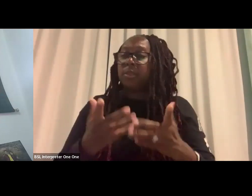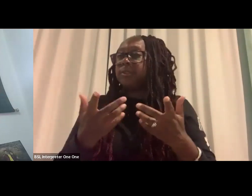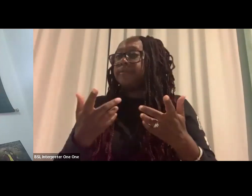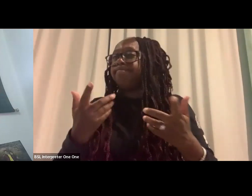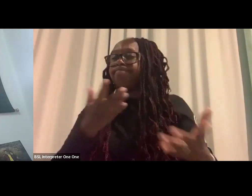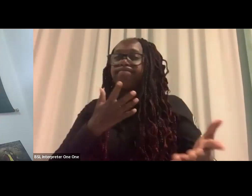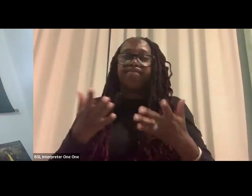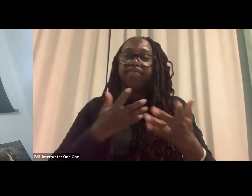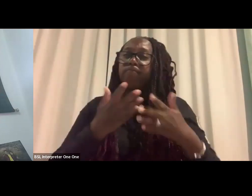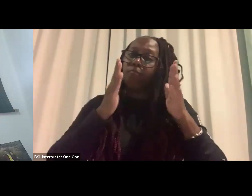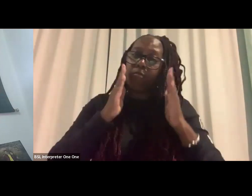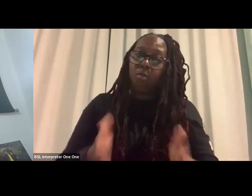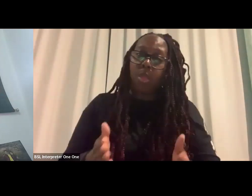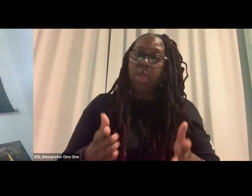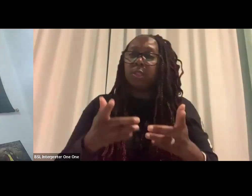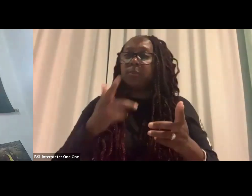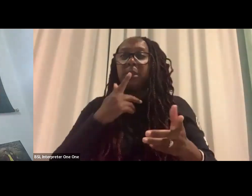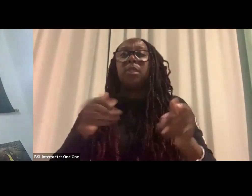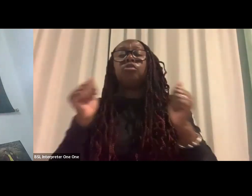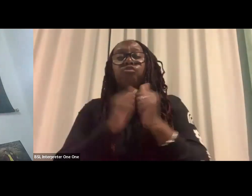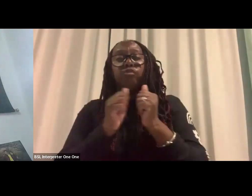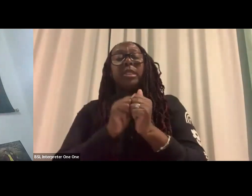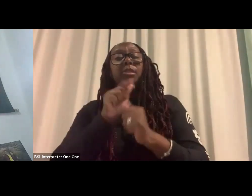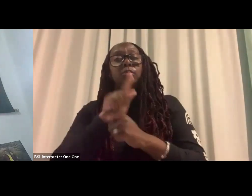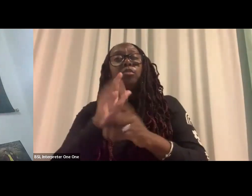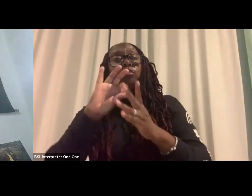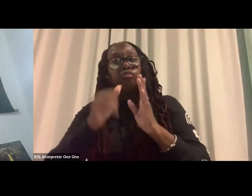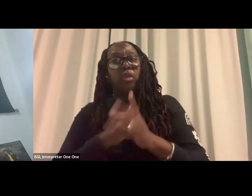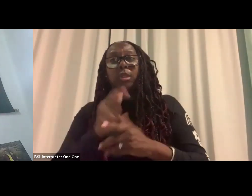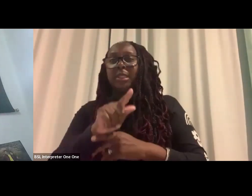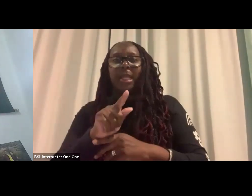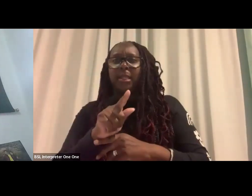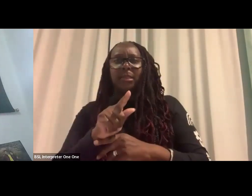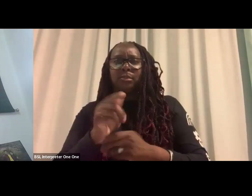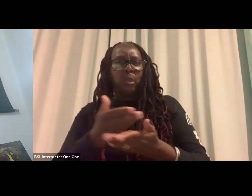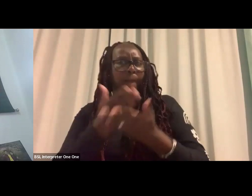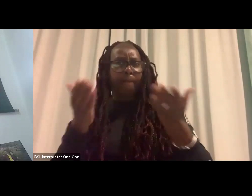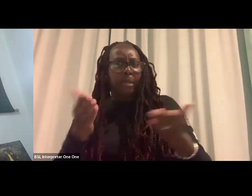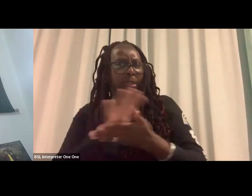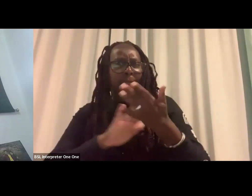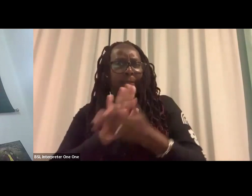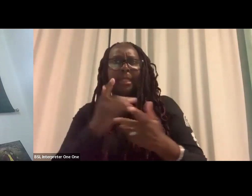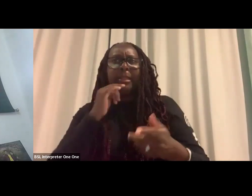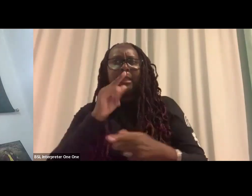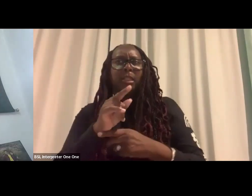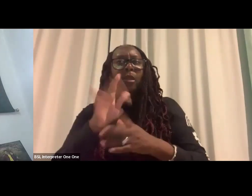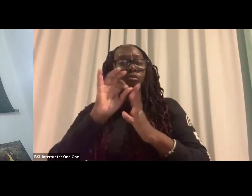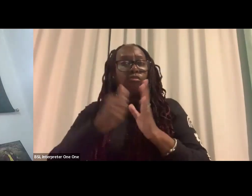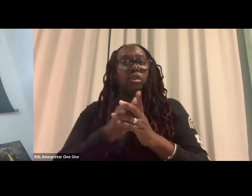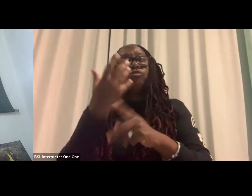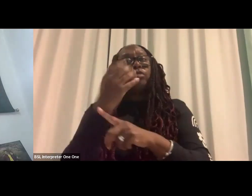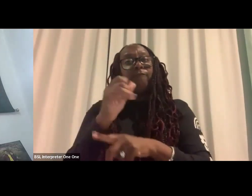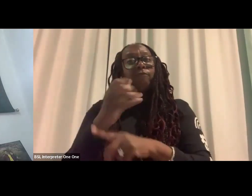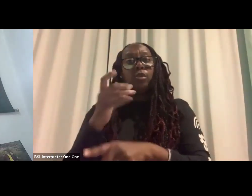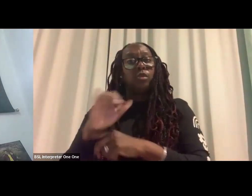there must be a majority agreeing to the project. And if there's no majority, the project will get rejected and the government cannot